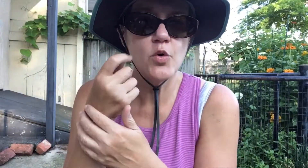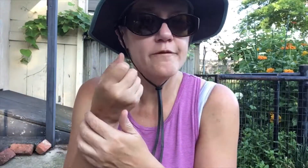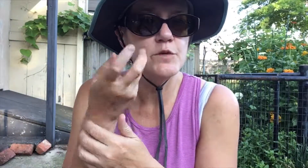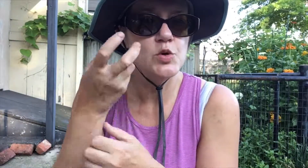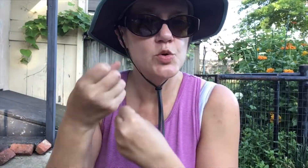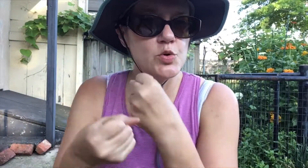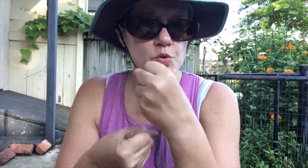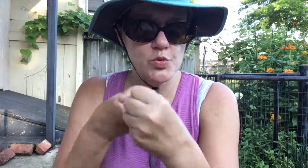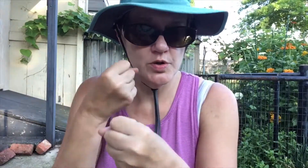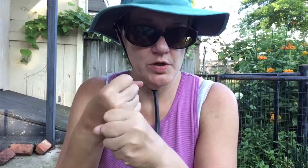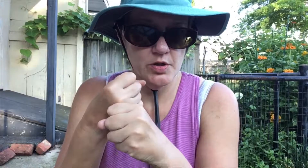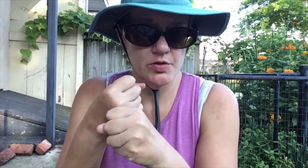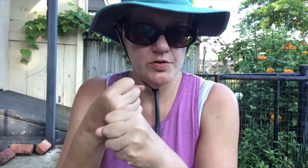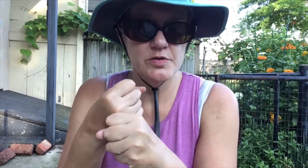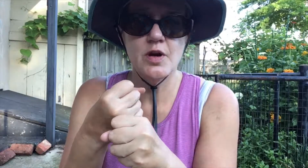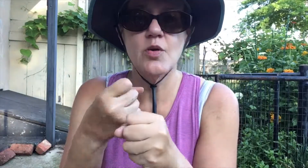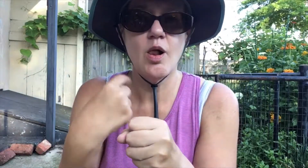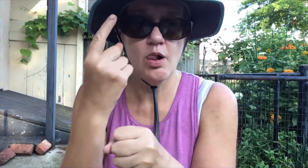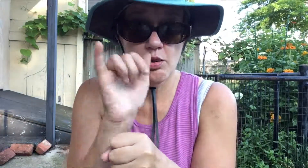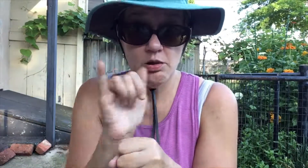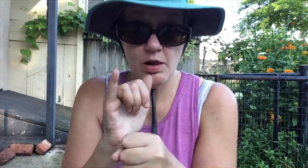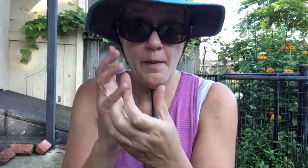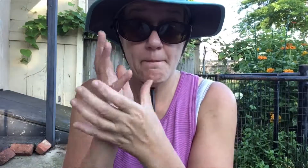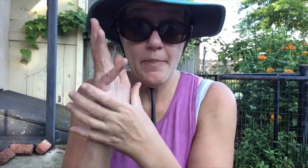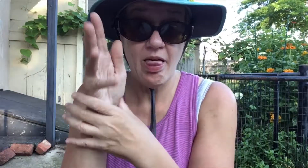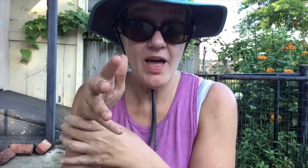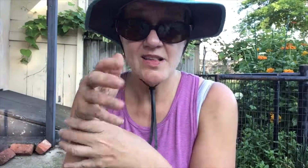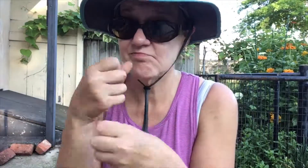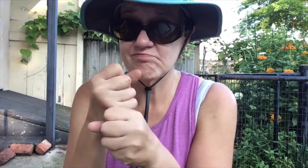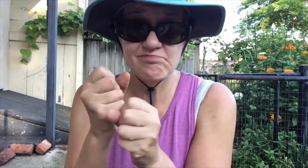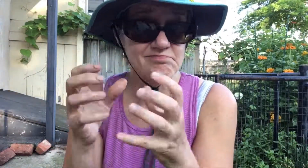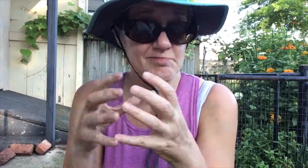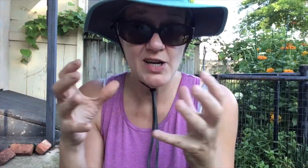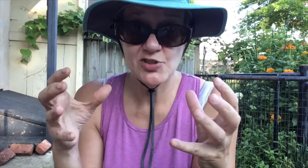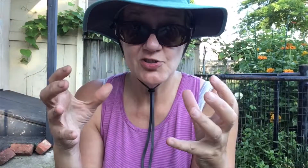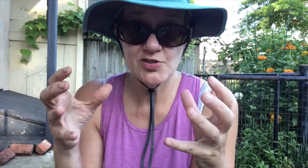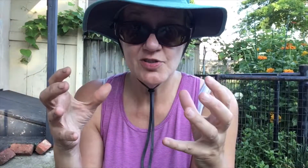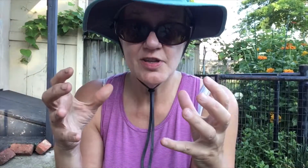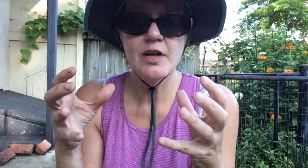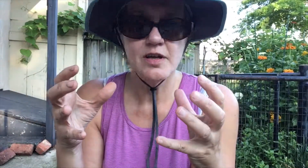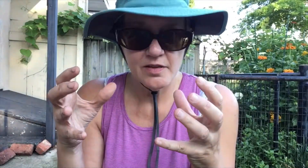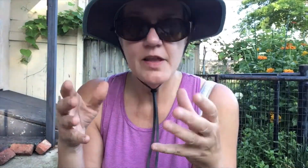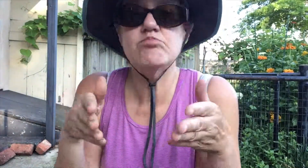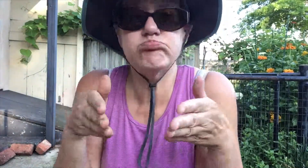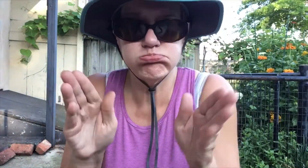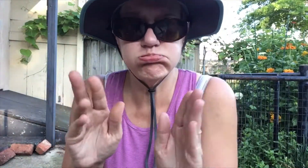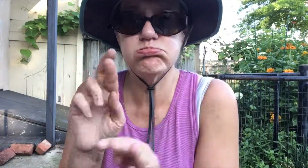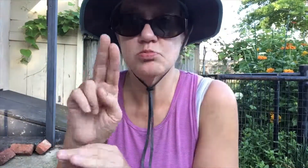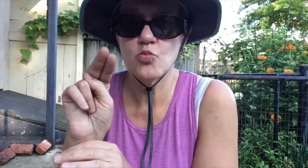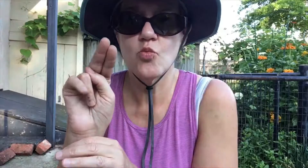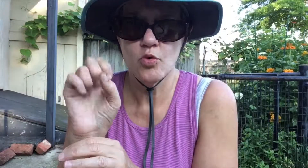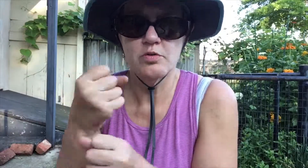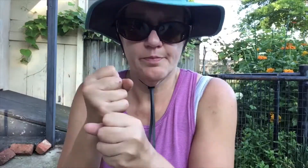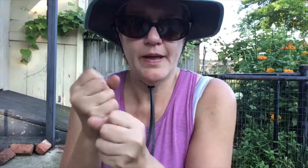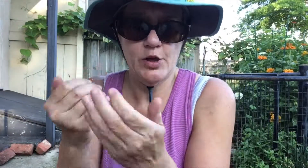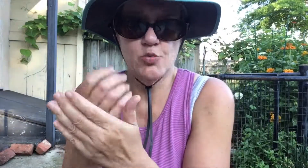Now, strawberry plants are good for a few years, so when they're reaching the end of their life, then I go ahead and let the runners